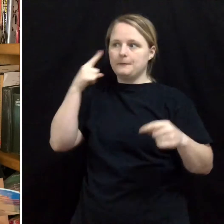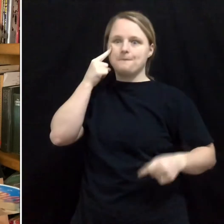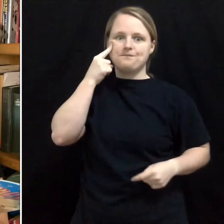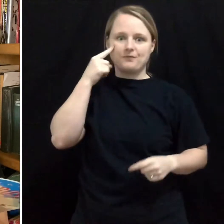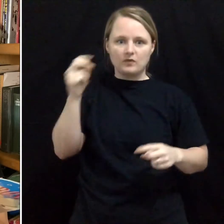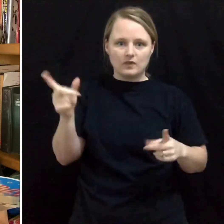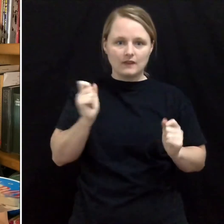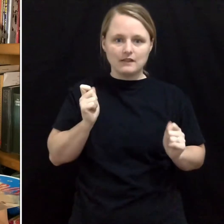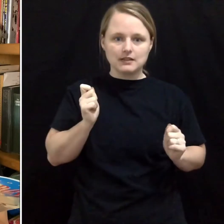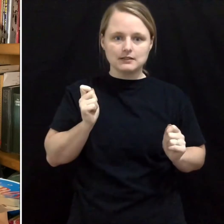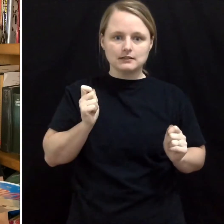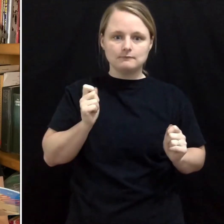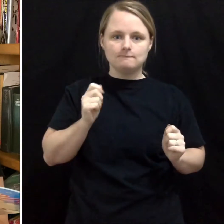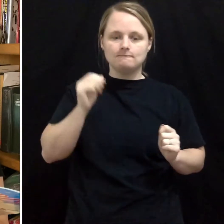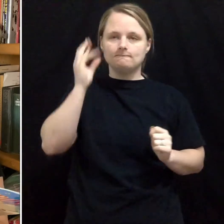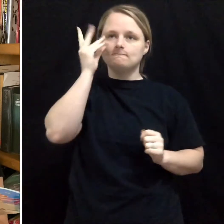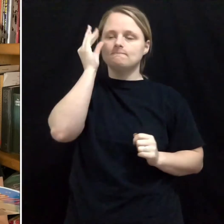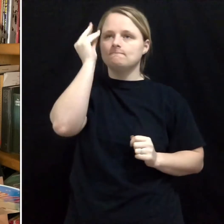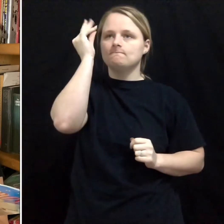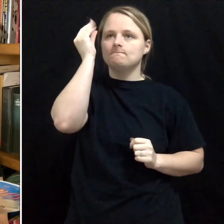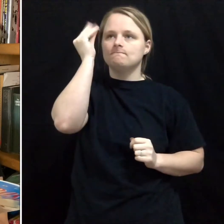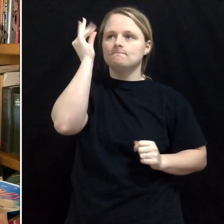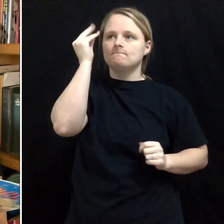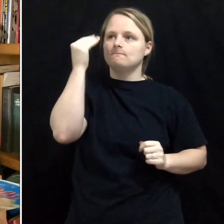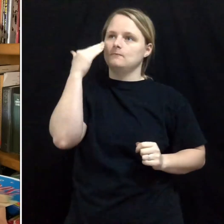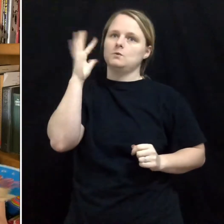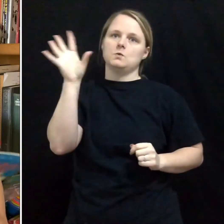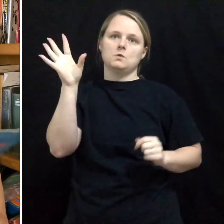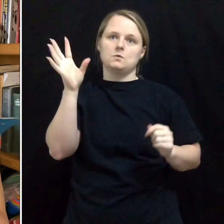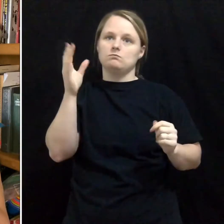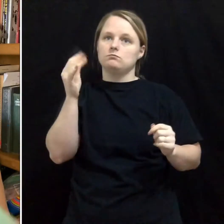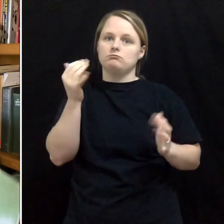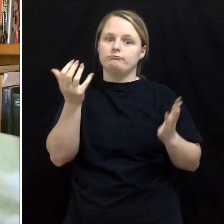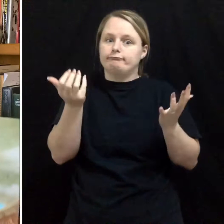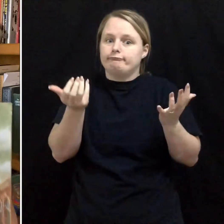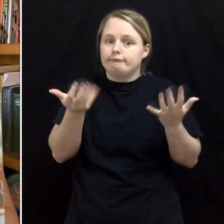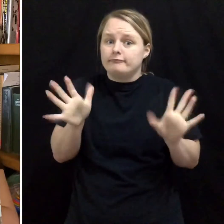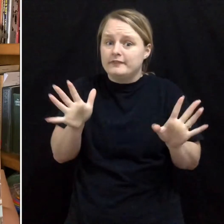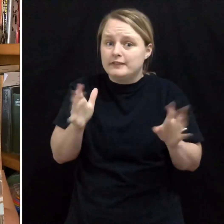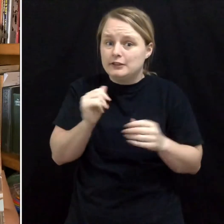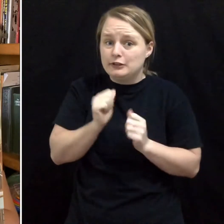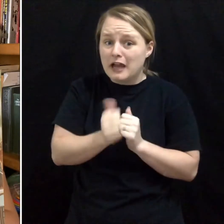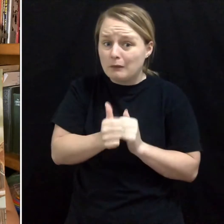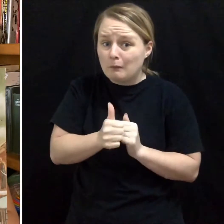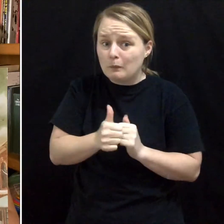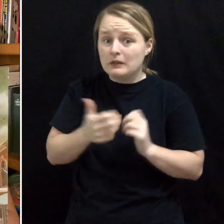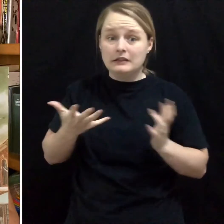pressure, she considered her options, for she was not sure how this would all come out in the end.